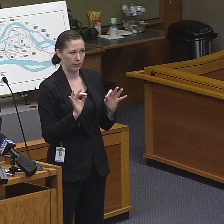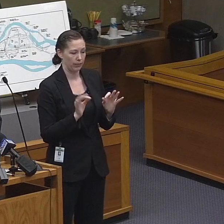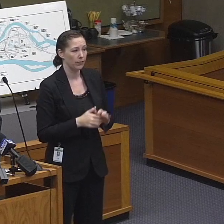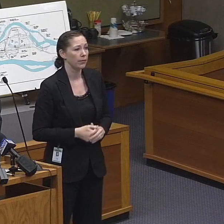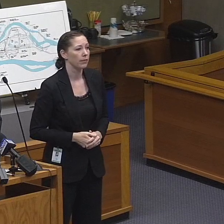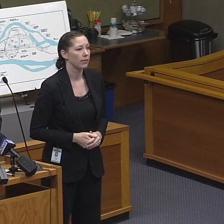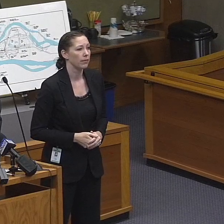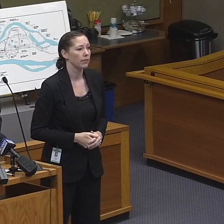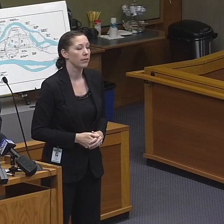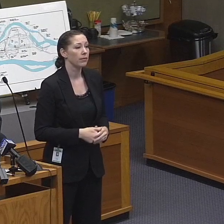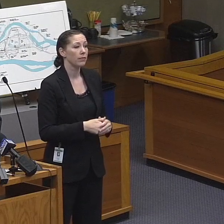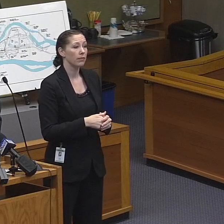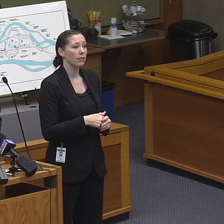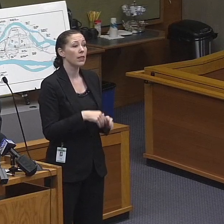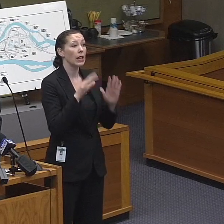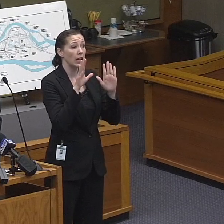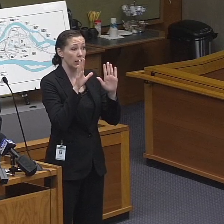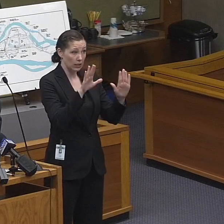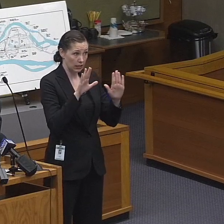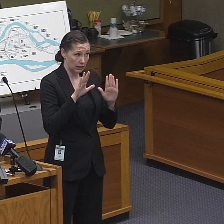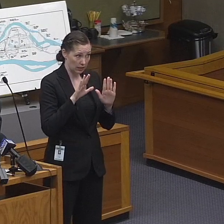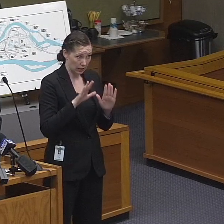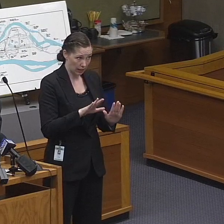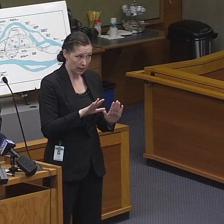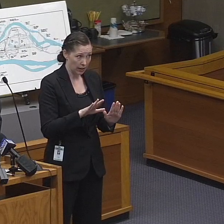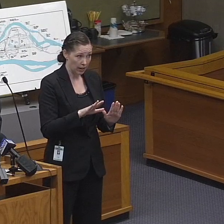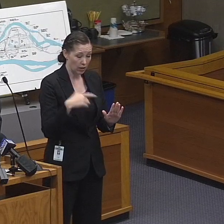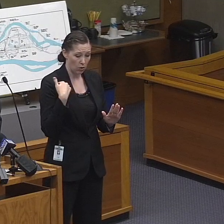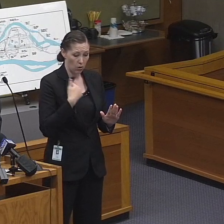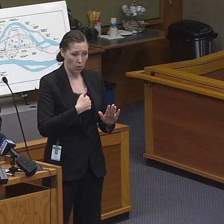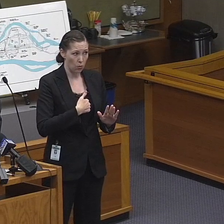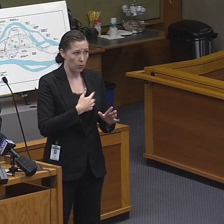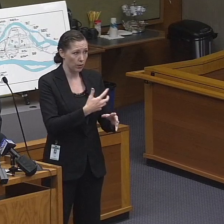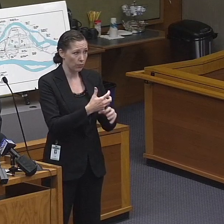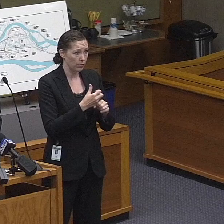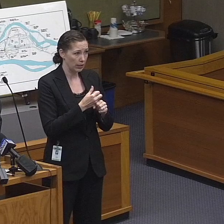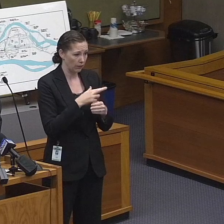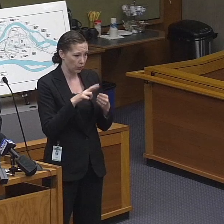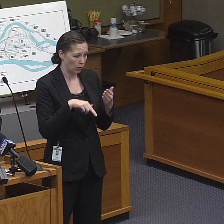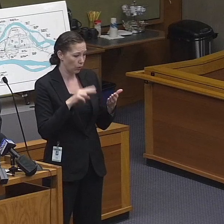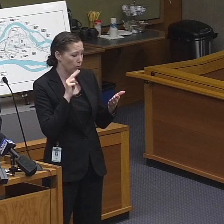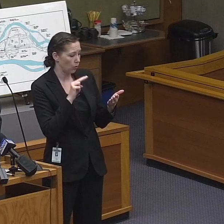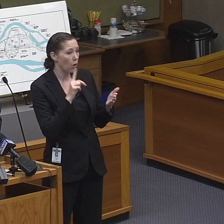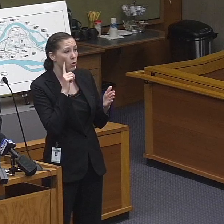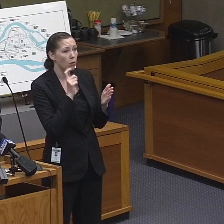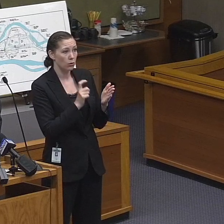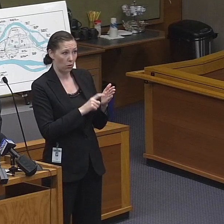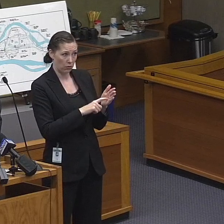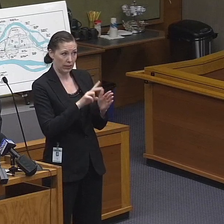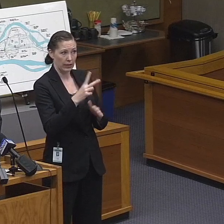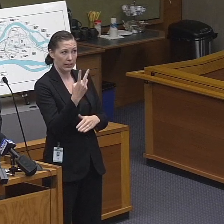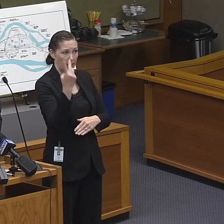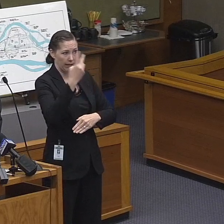Sunday's results were the second day of clear or results that were below EPA guidelines.